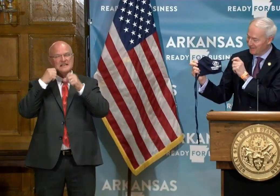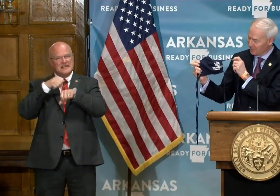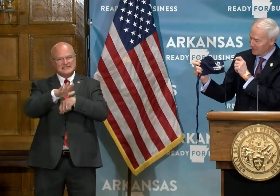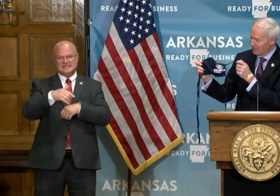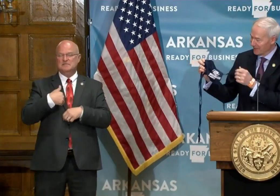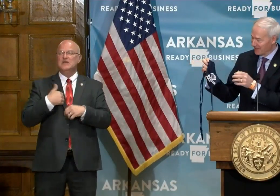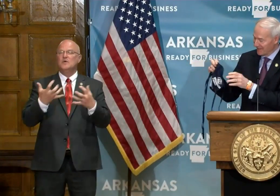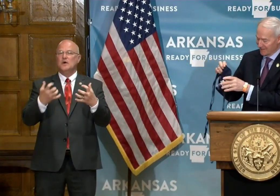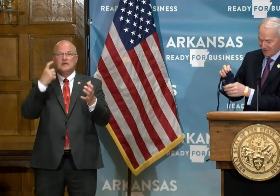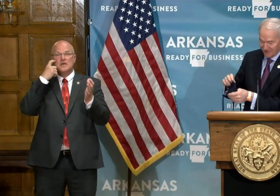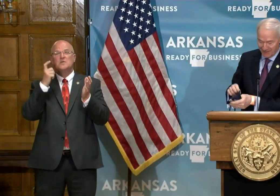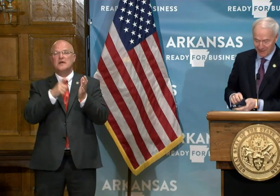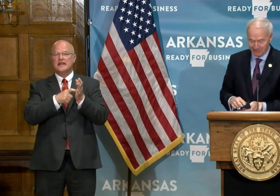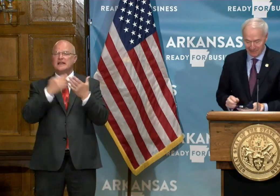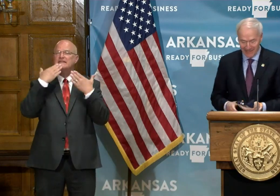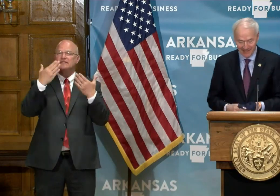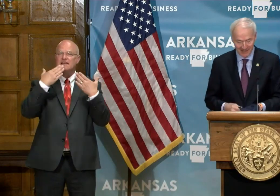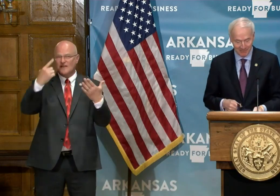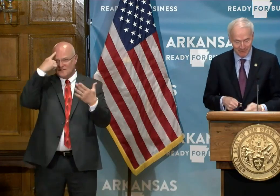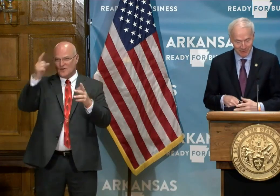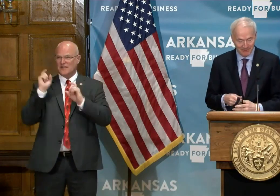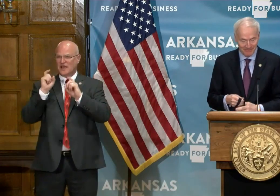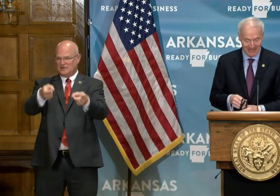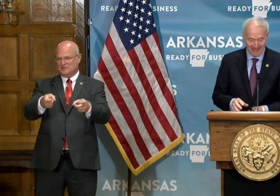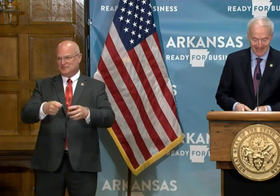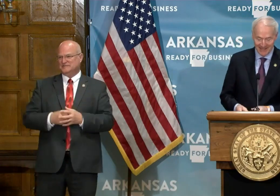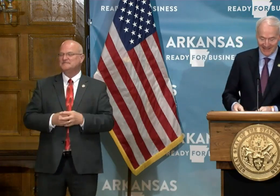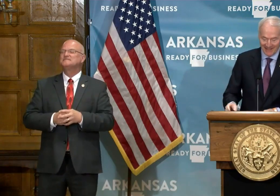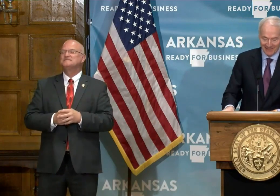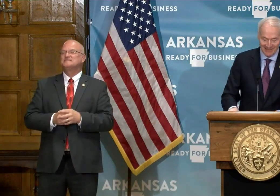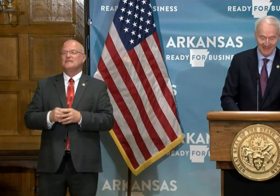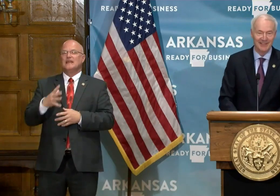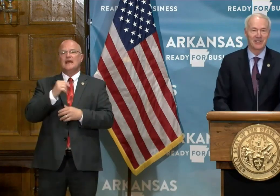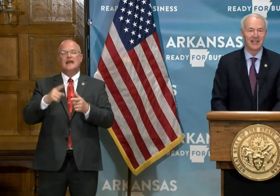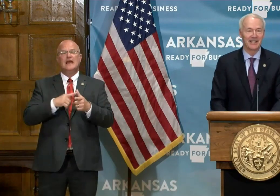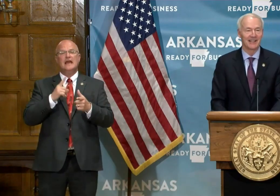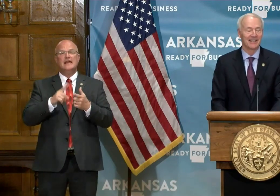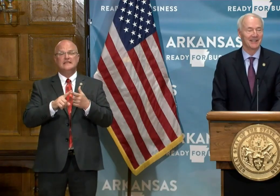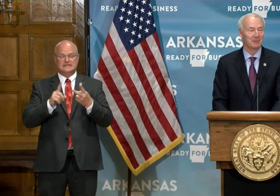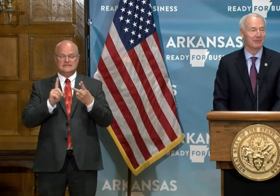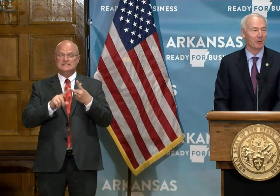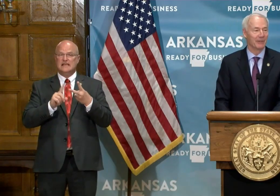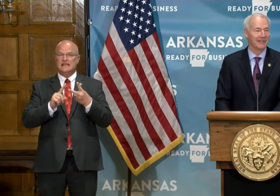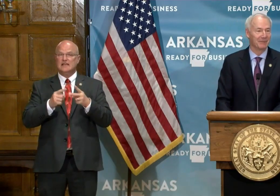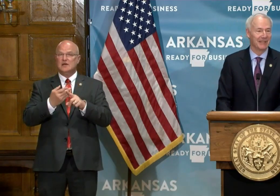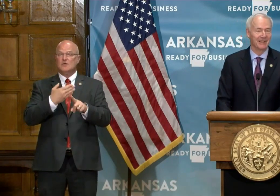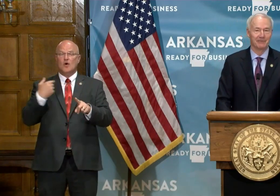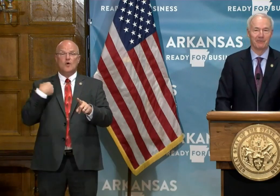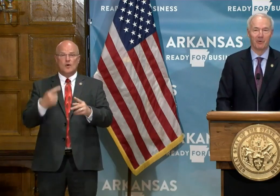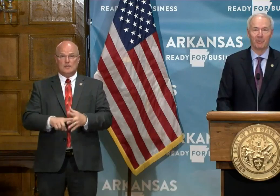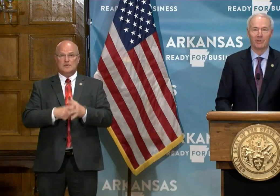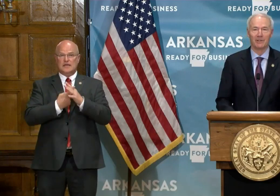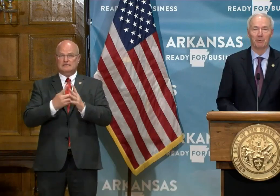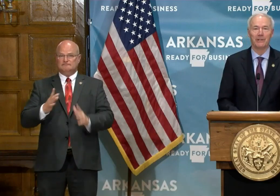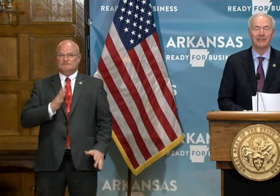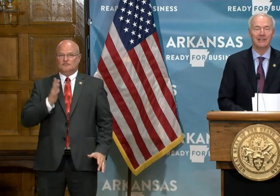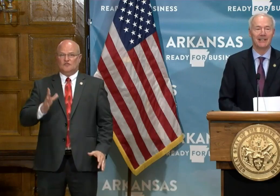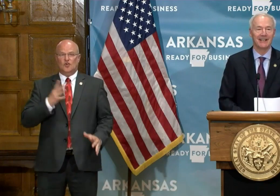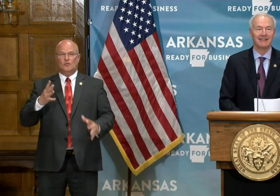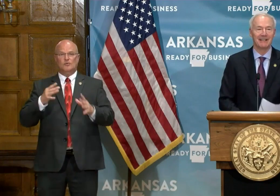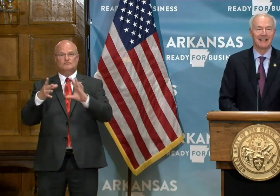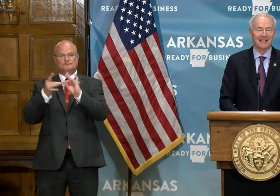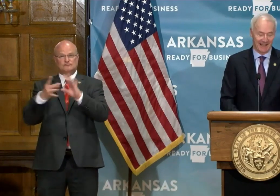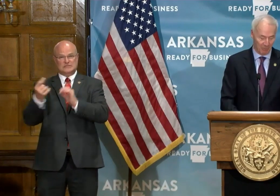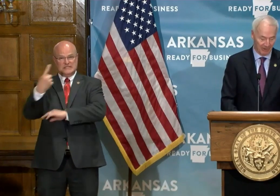sent me, and wanted to recognize and thank them for that contribution. And then secondly, before we begin the formal